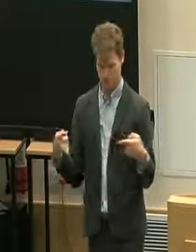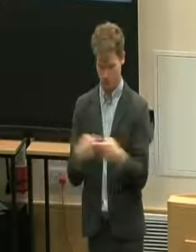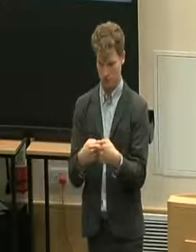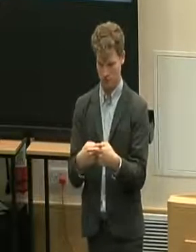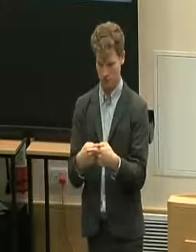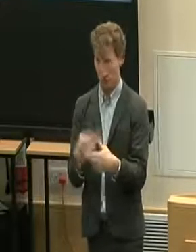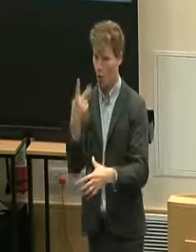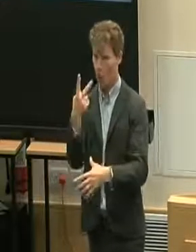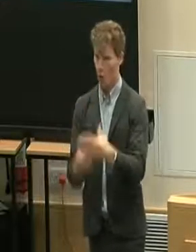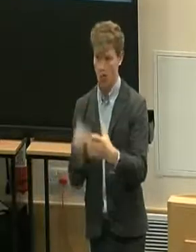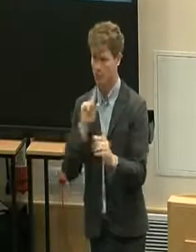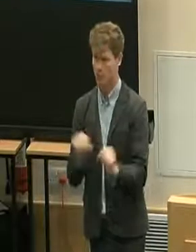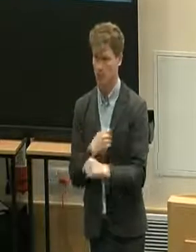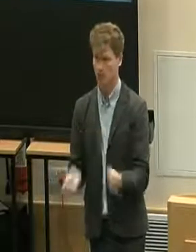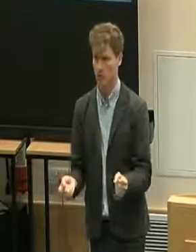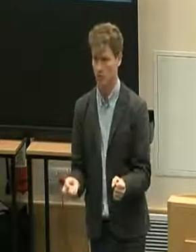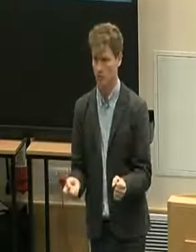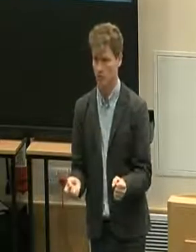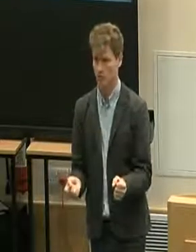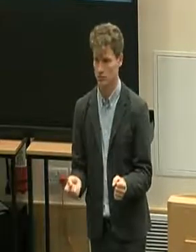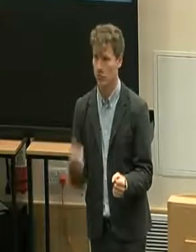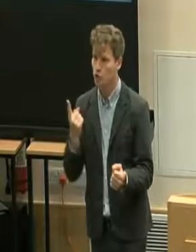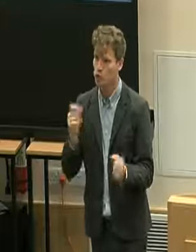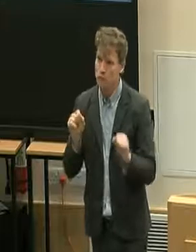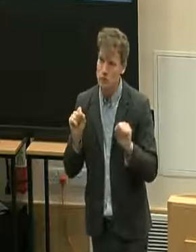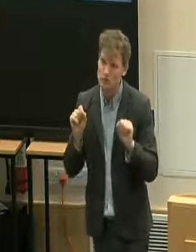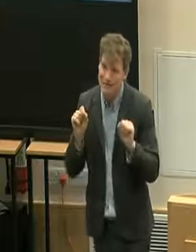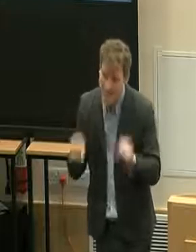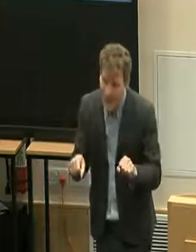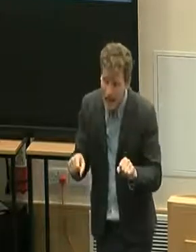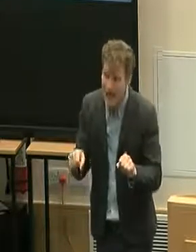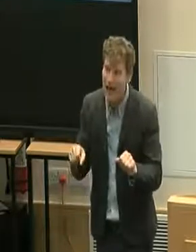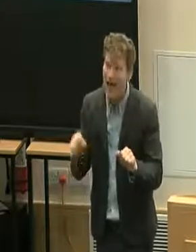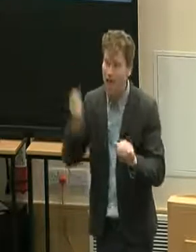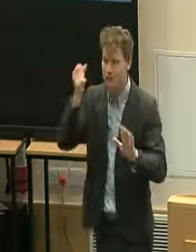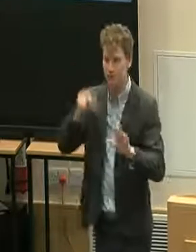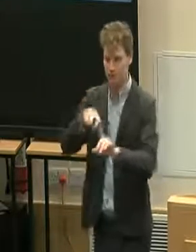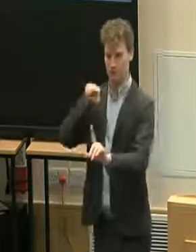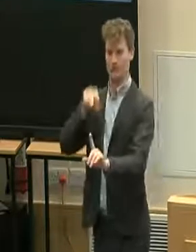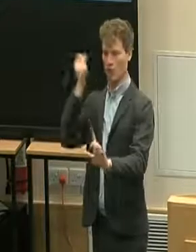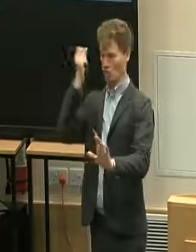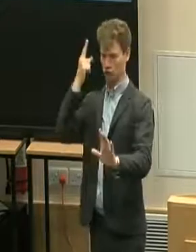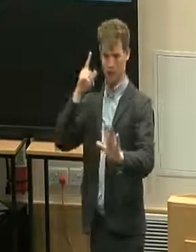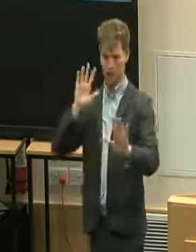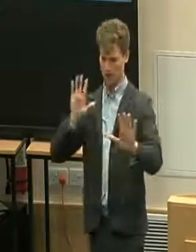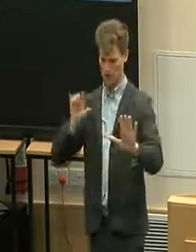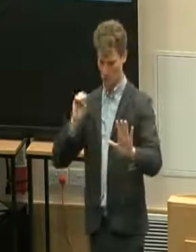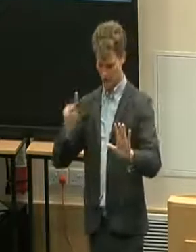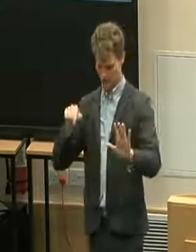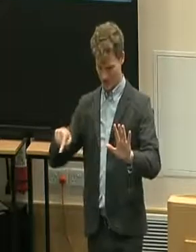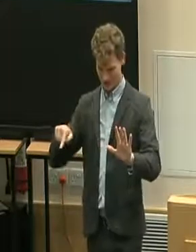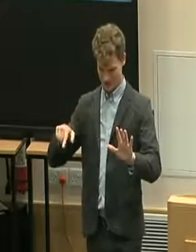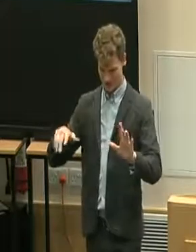But you could be sensitive to the situation that you find yourself in, so they're